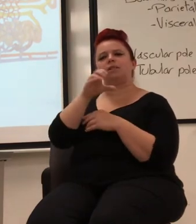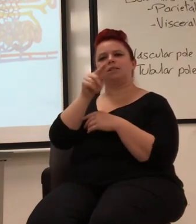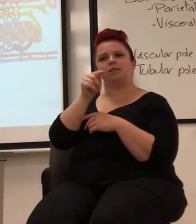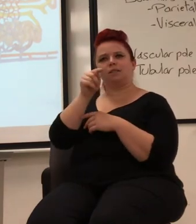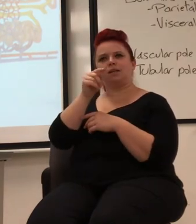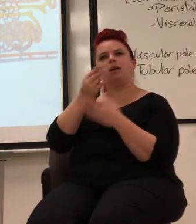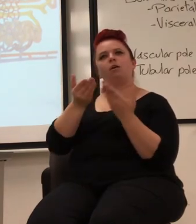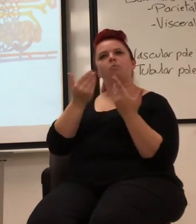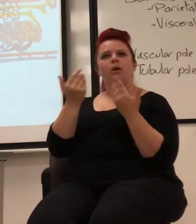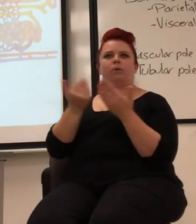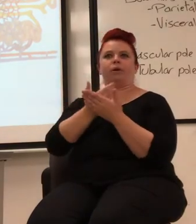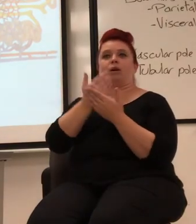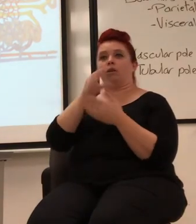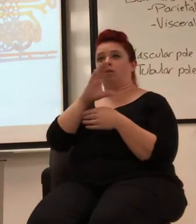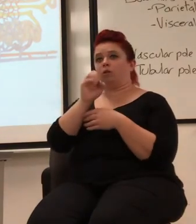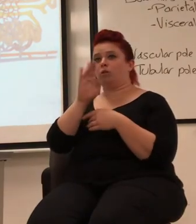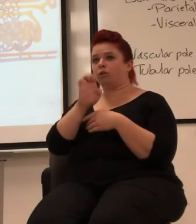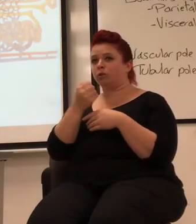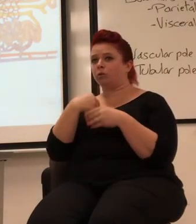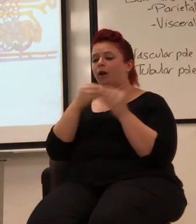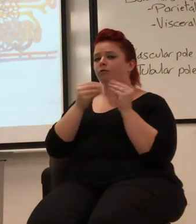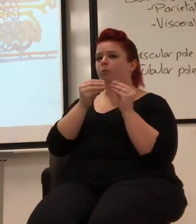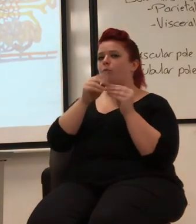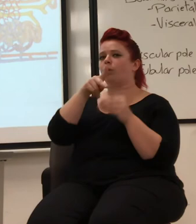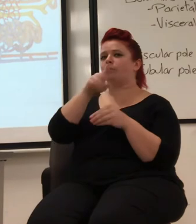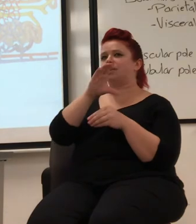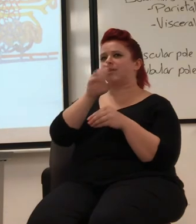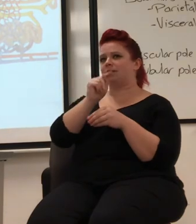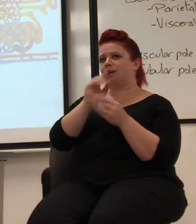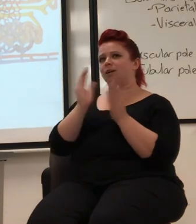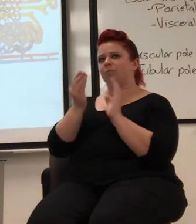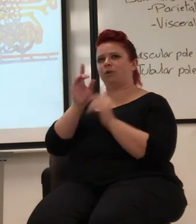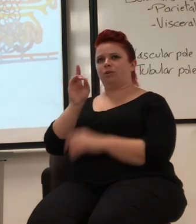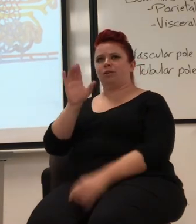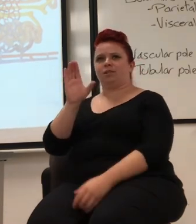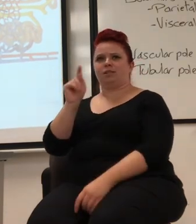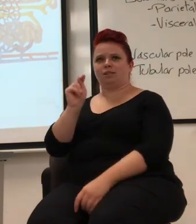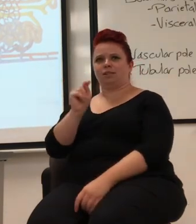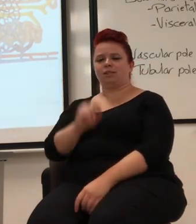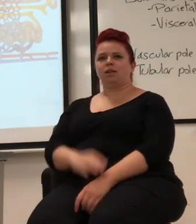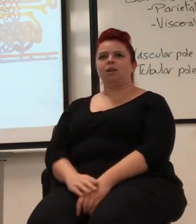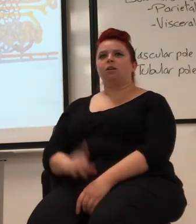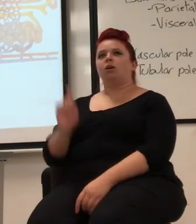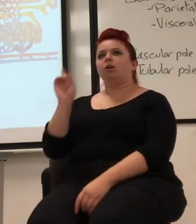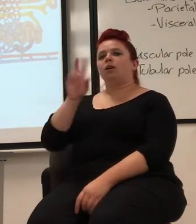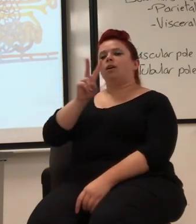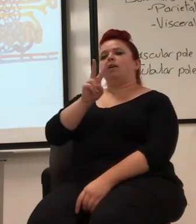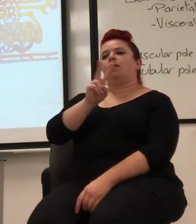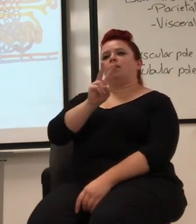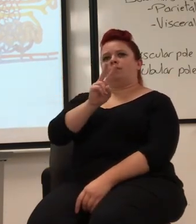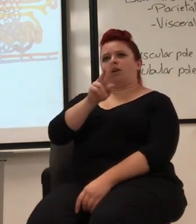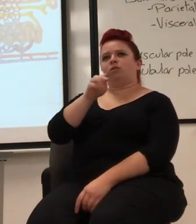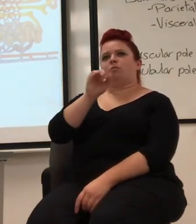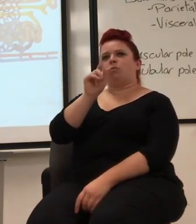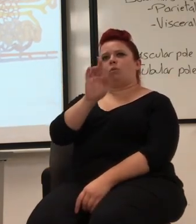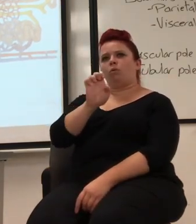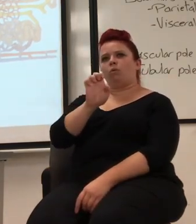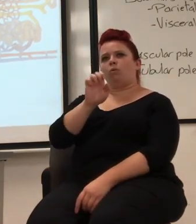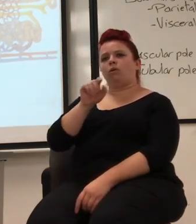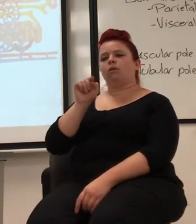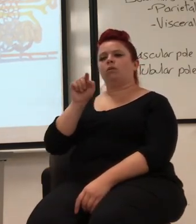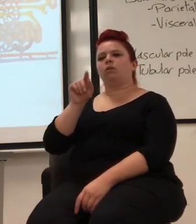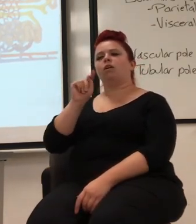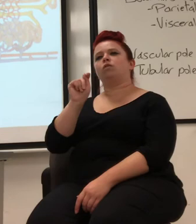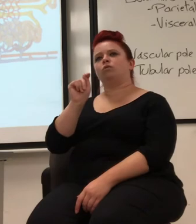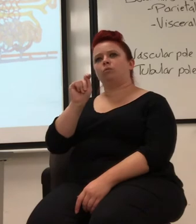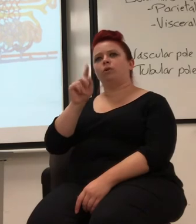PCT than DCT. All right, so here's my Bowman's capsule. That's my vascular pole. That's my tubular